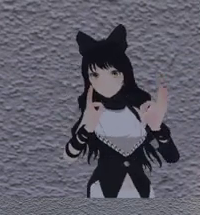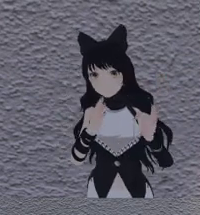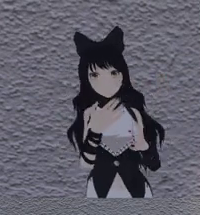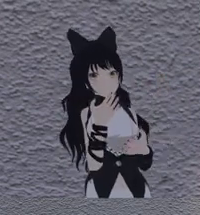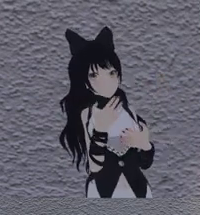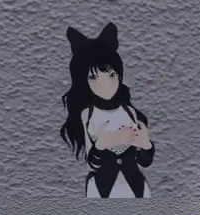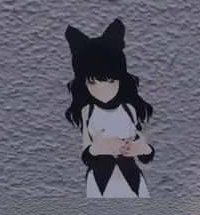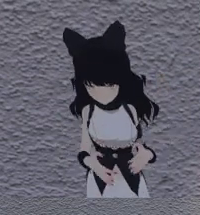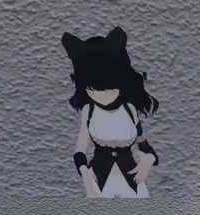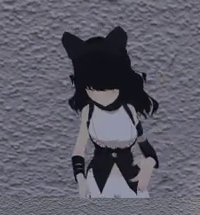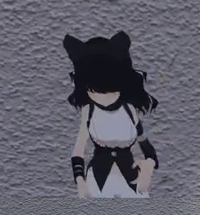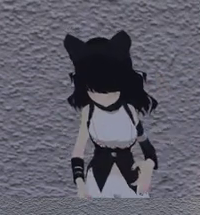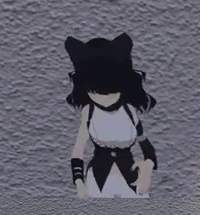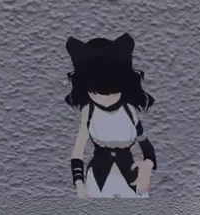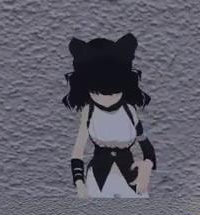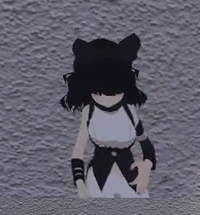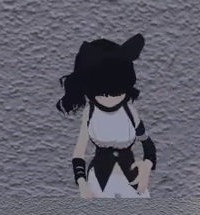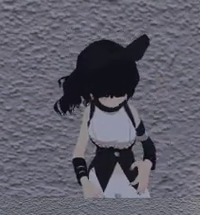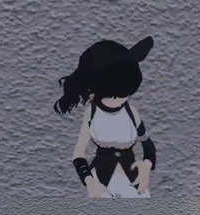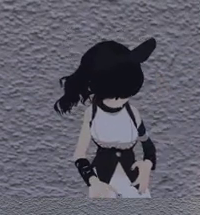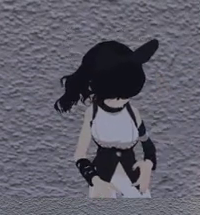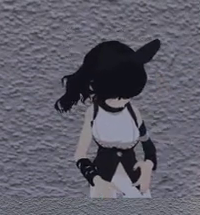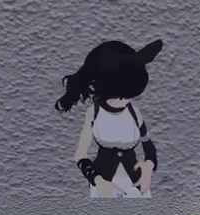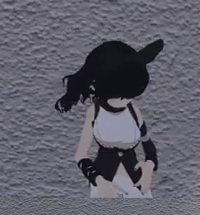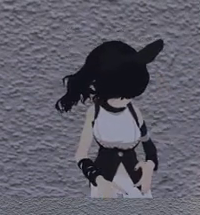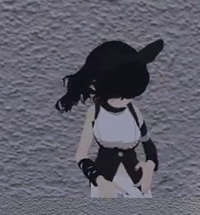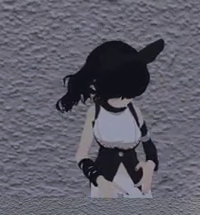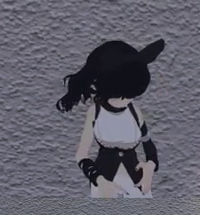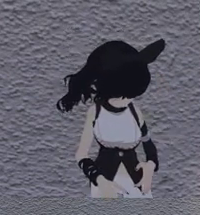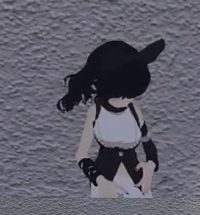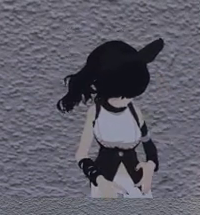That's like that. Good.